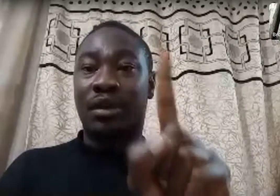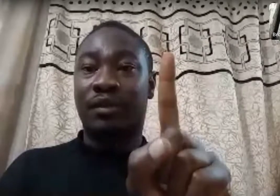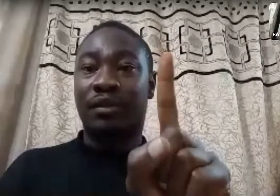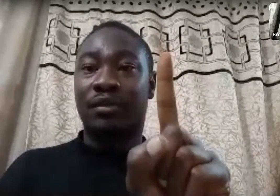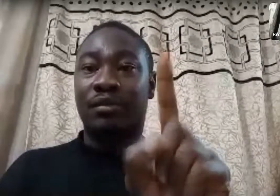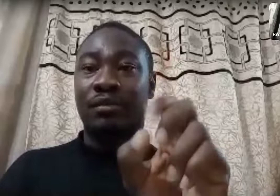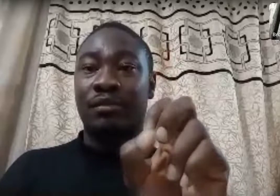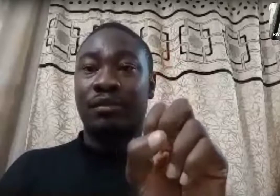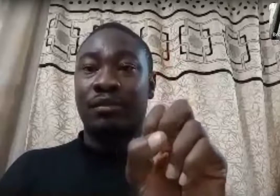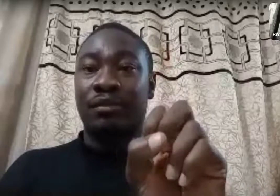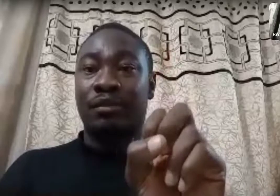12.